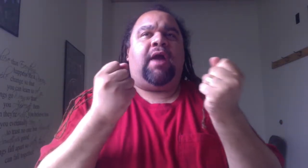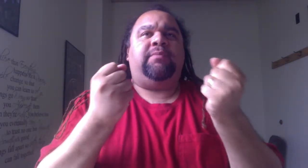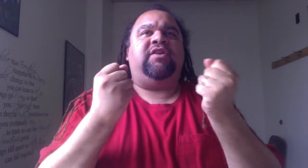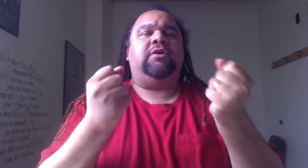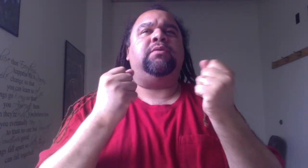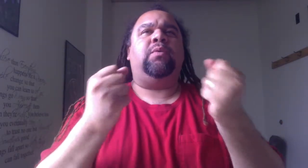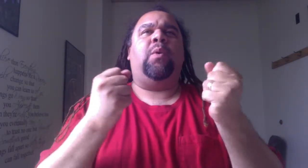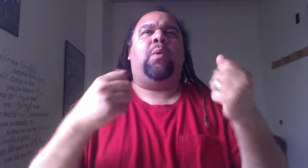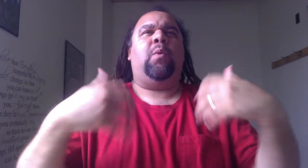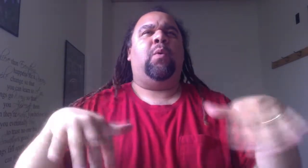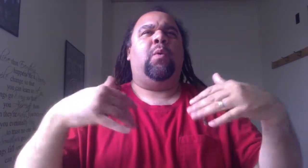to you,